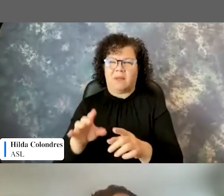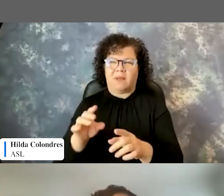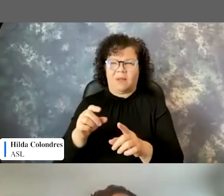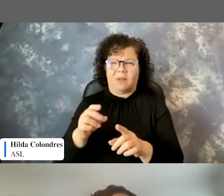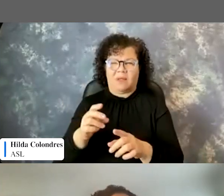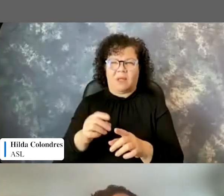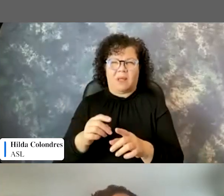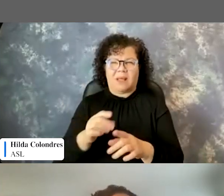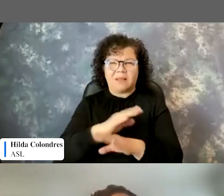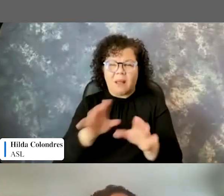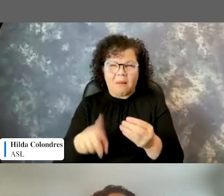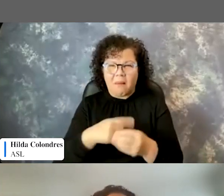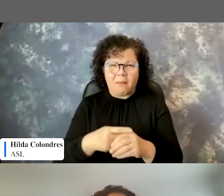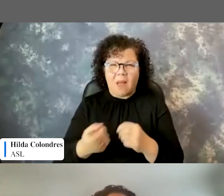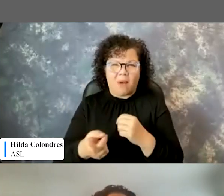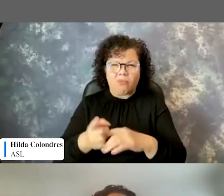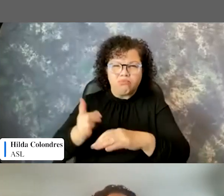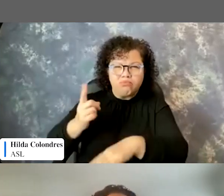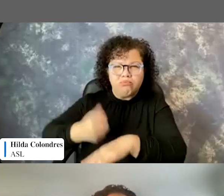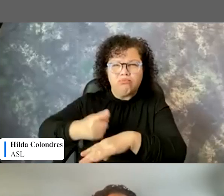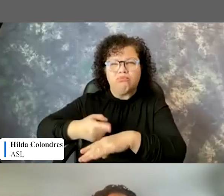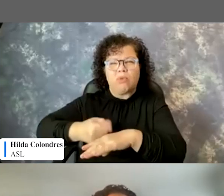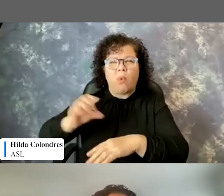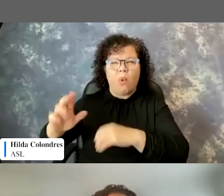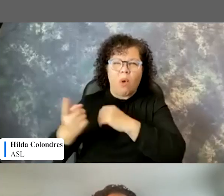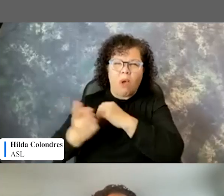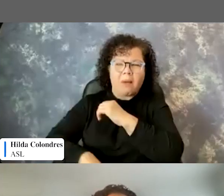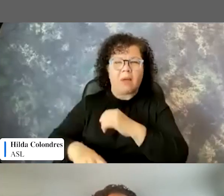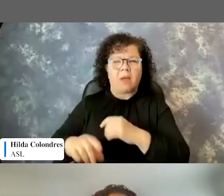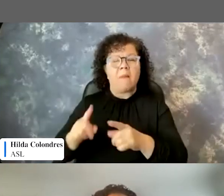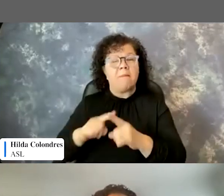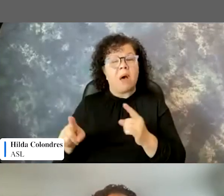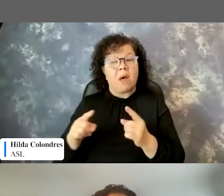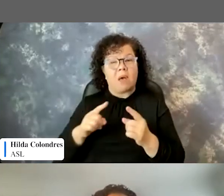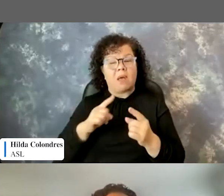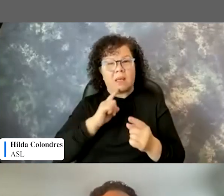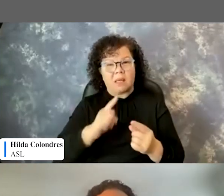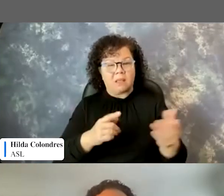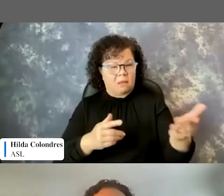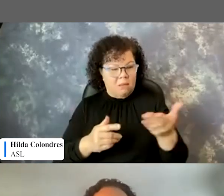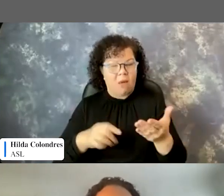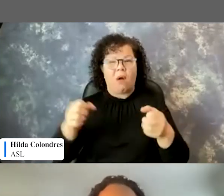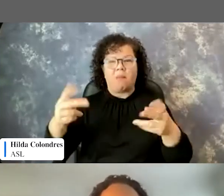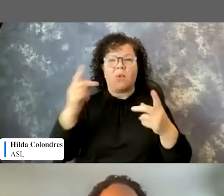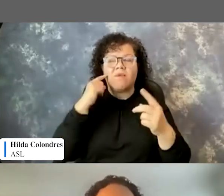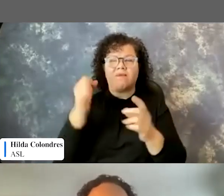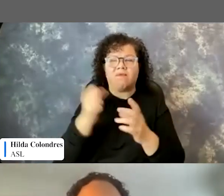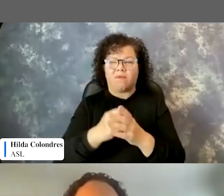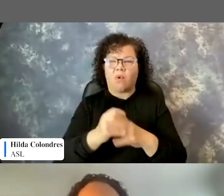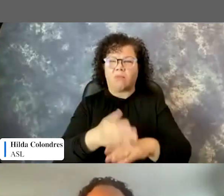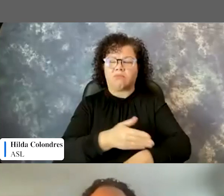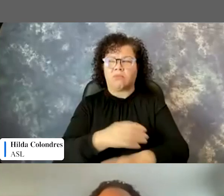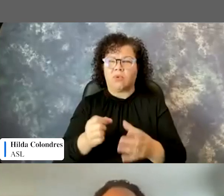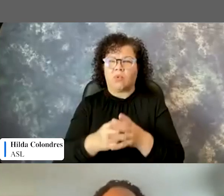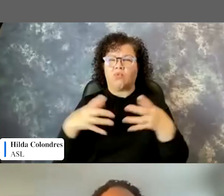punitive, but really purely an opportunity for growth. I have emphasized that my own